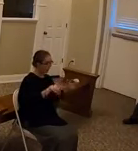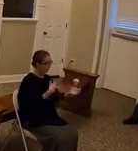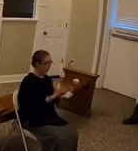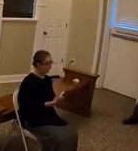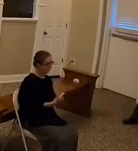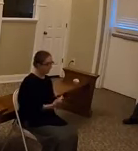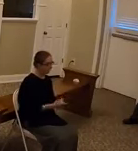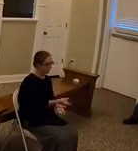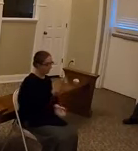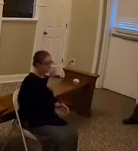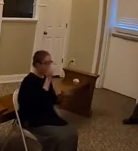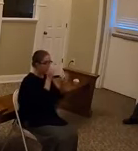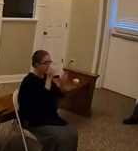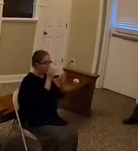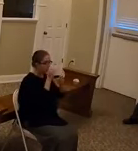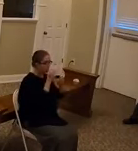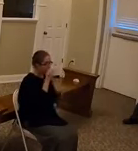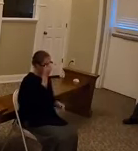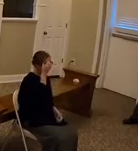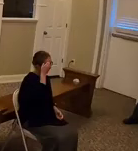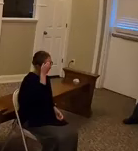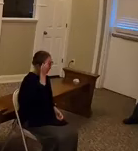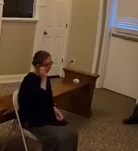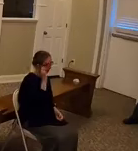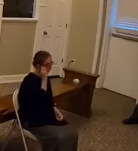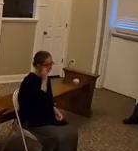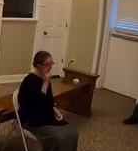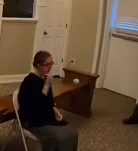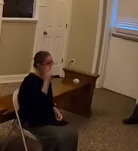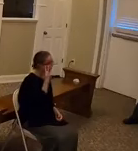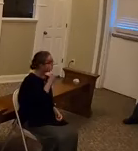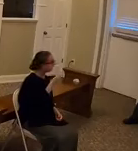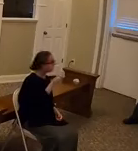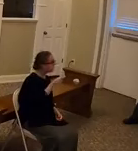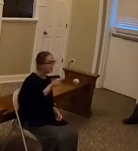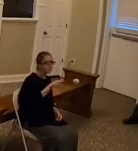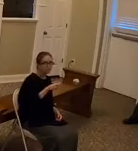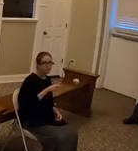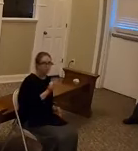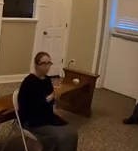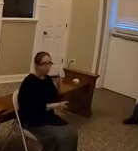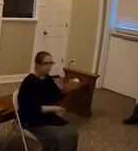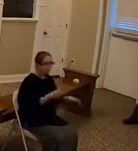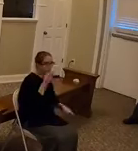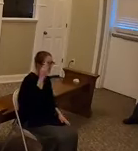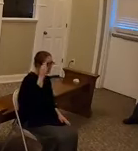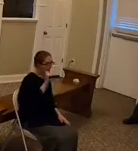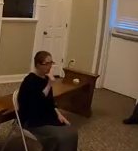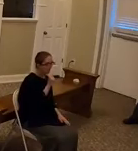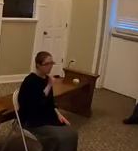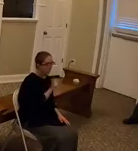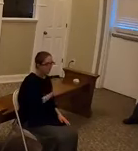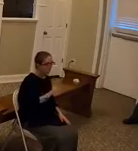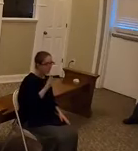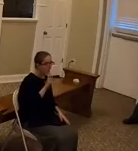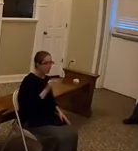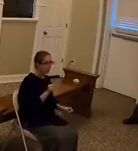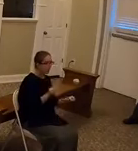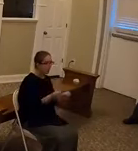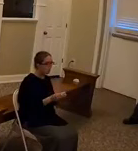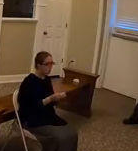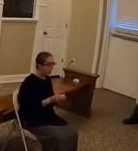all, there's coming a trumpet sound. Hallelujah. And you're going to look around and some people that you've known are not going to be here any